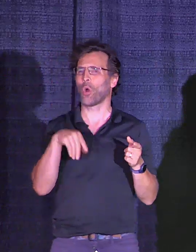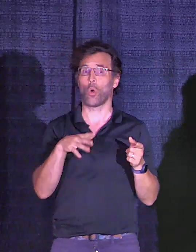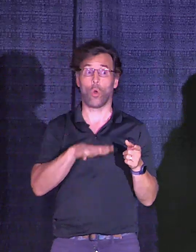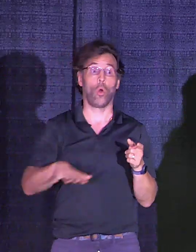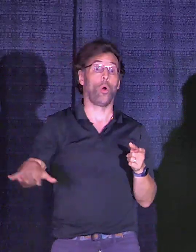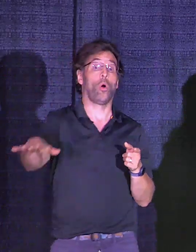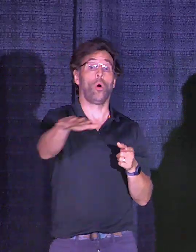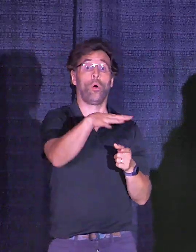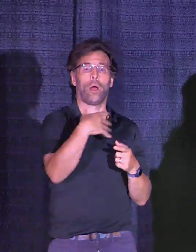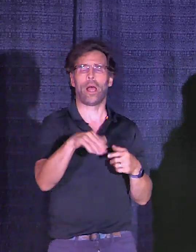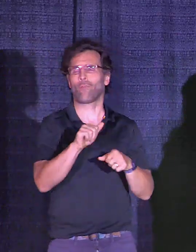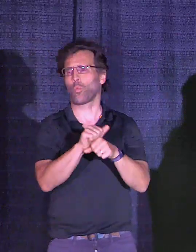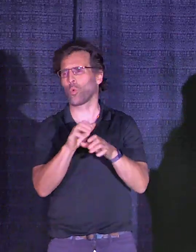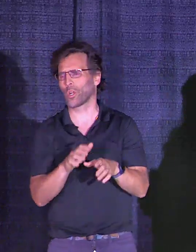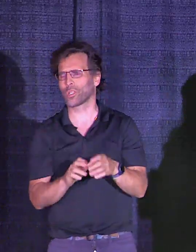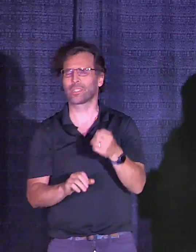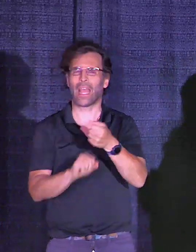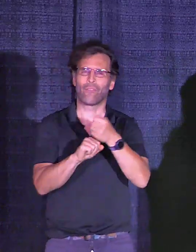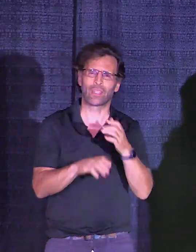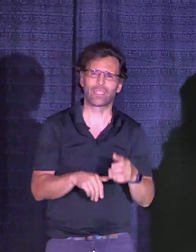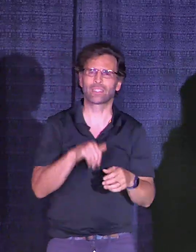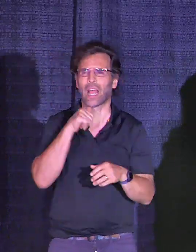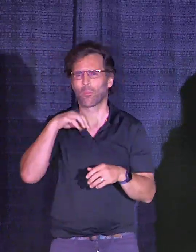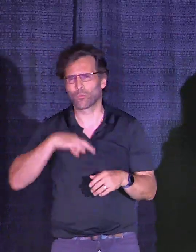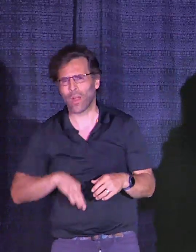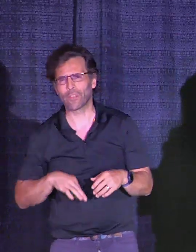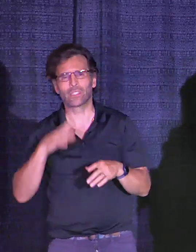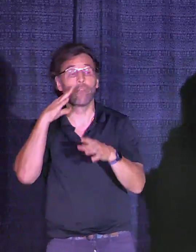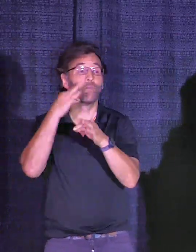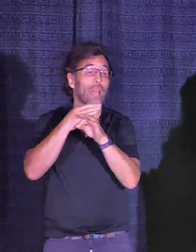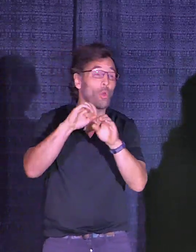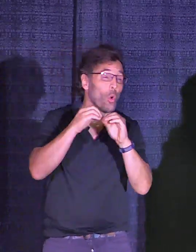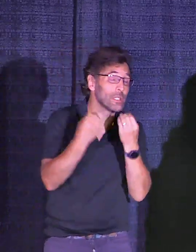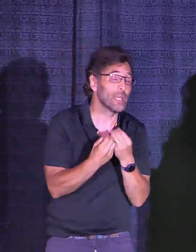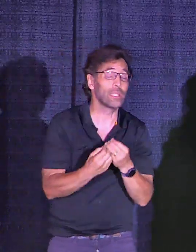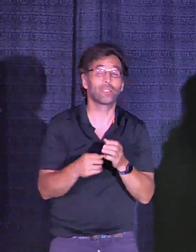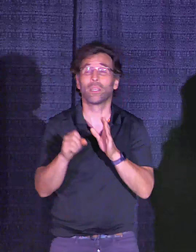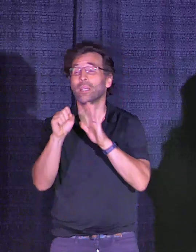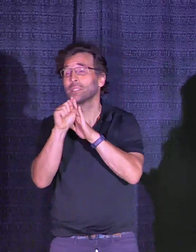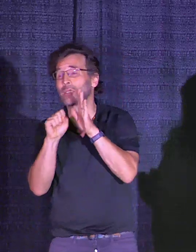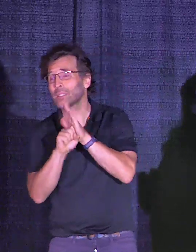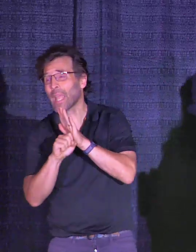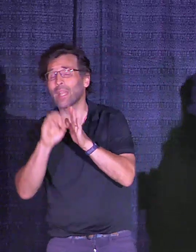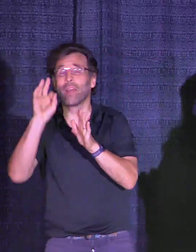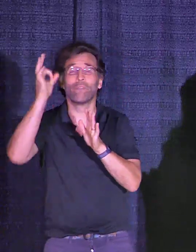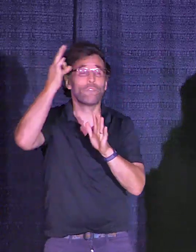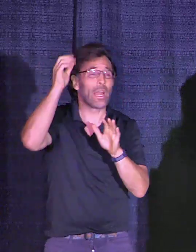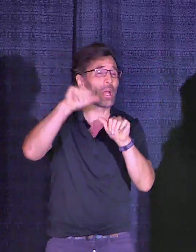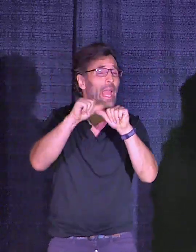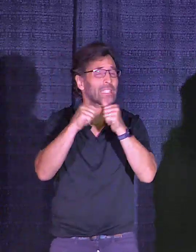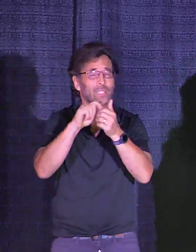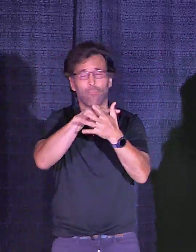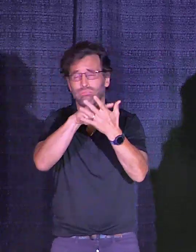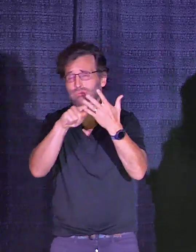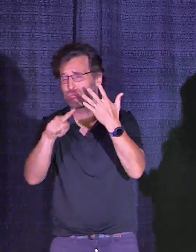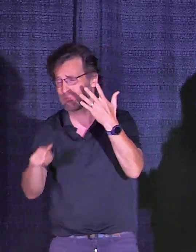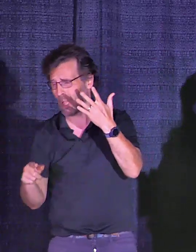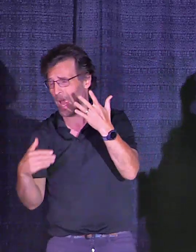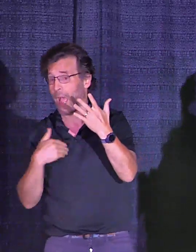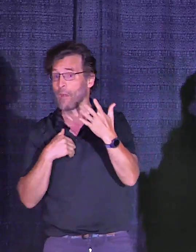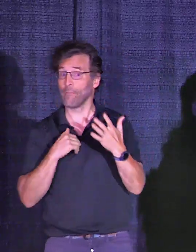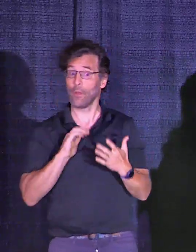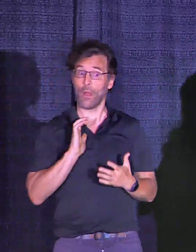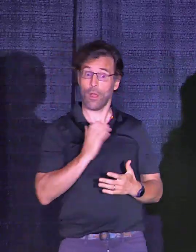dedicated workers, advocates, nonprofits, faith organizations, state and federal agencies and organizations,